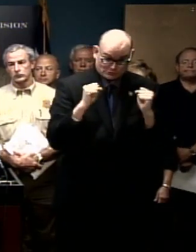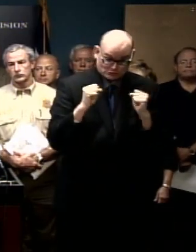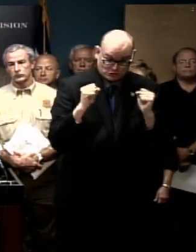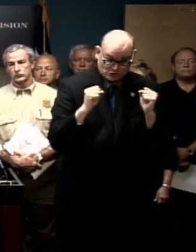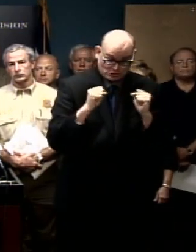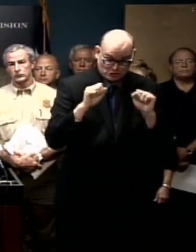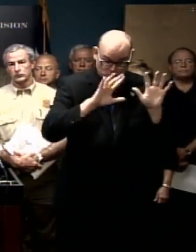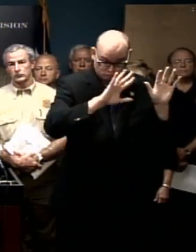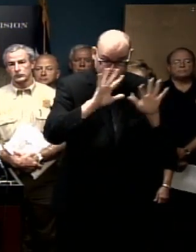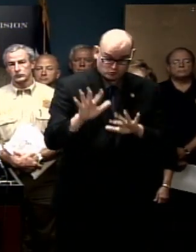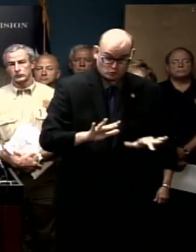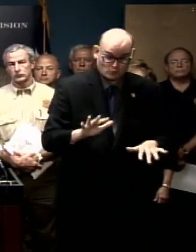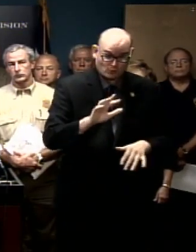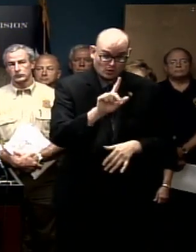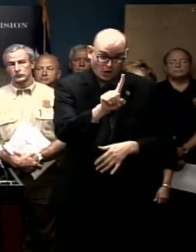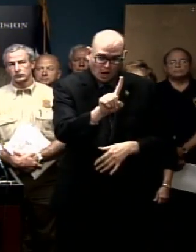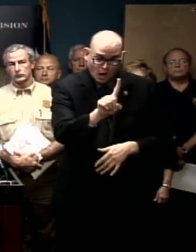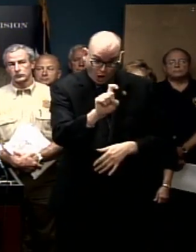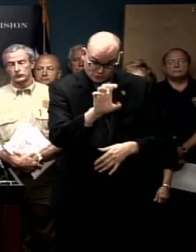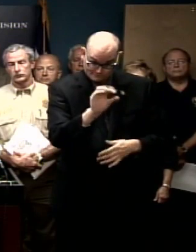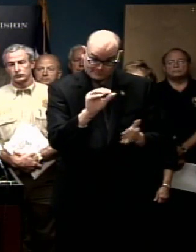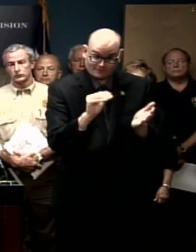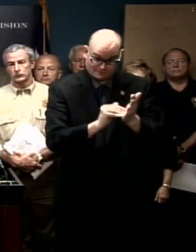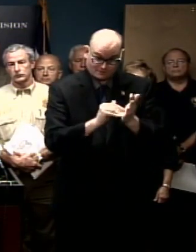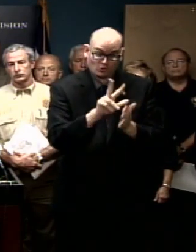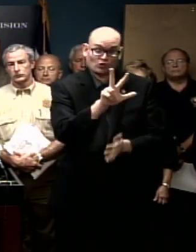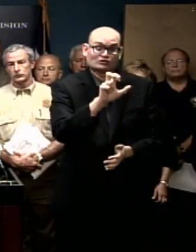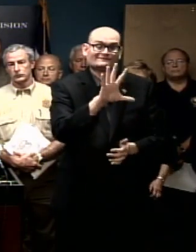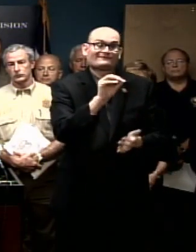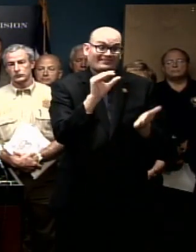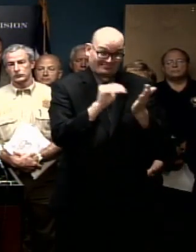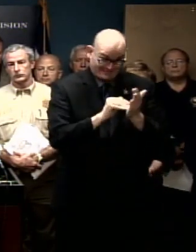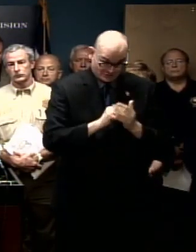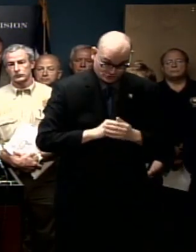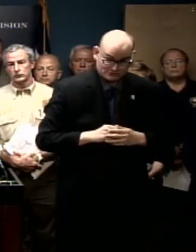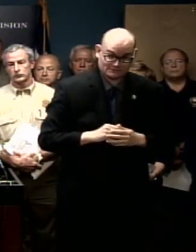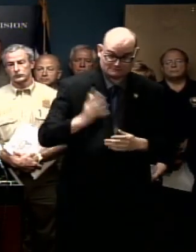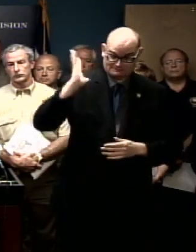that was 350,000. So that's what you're looking at with power outages,